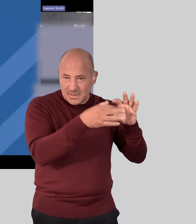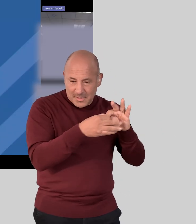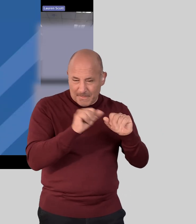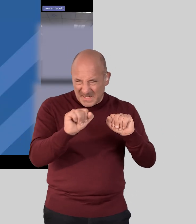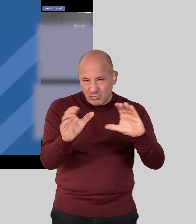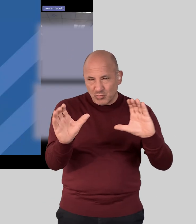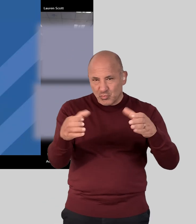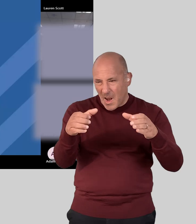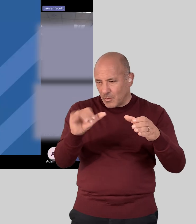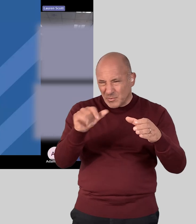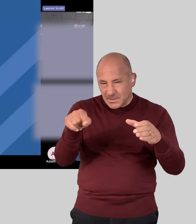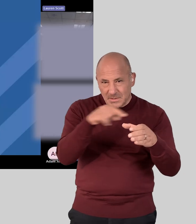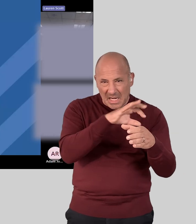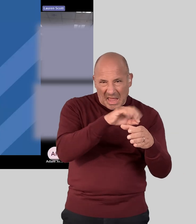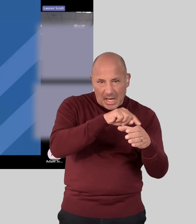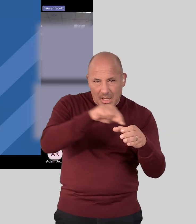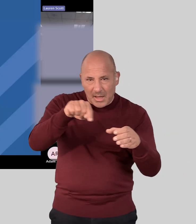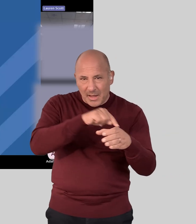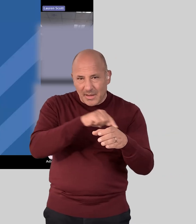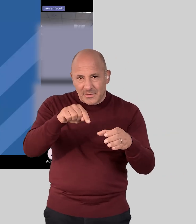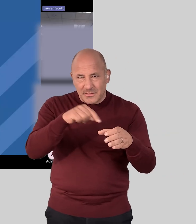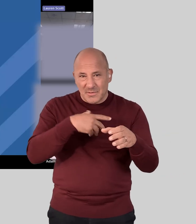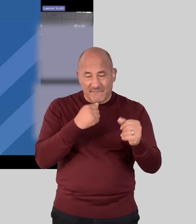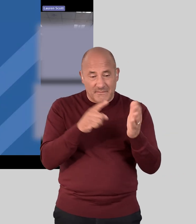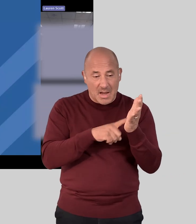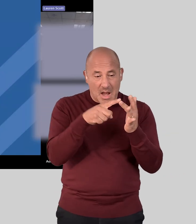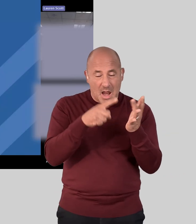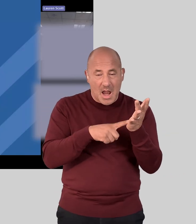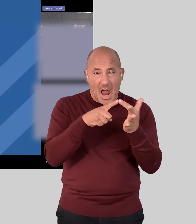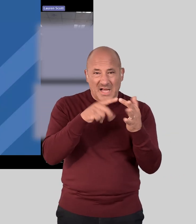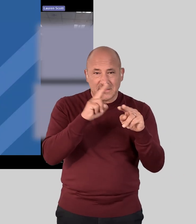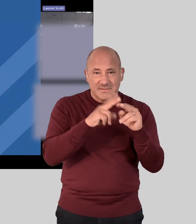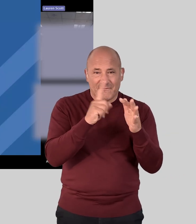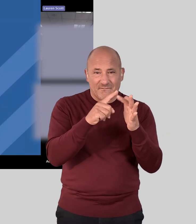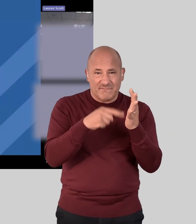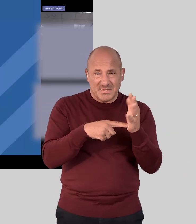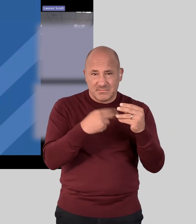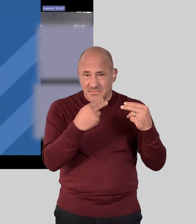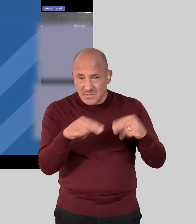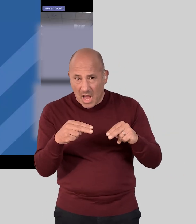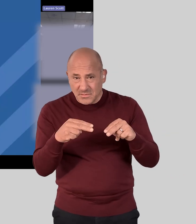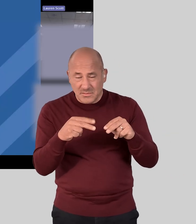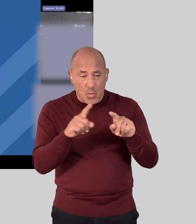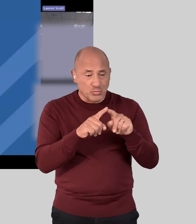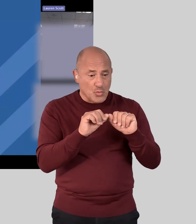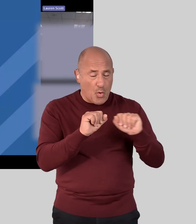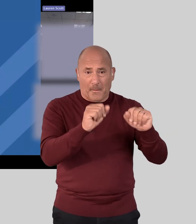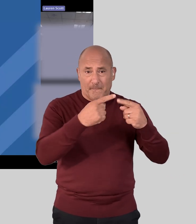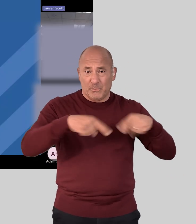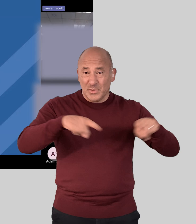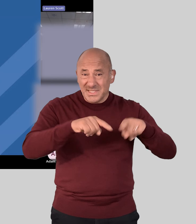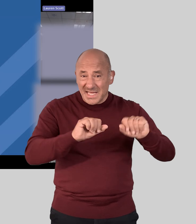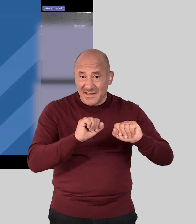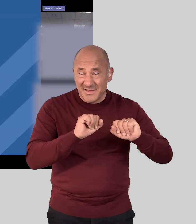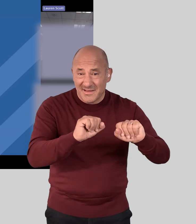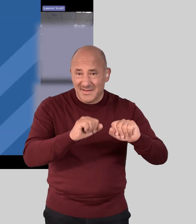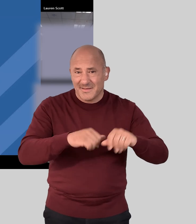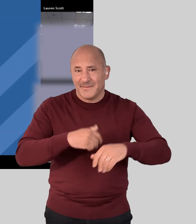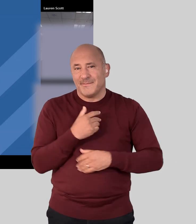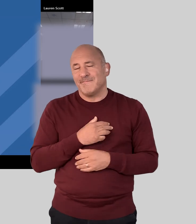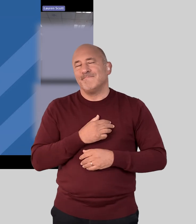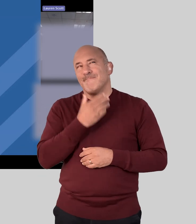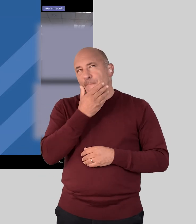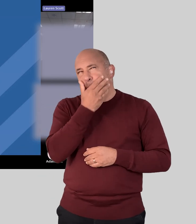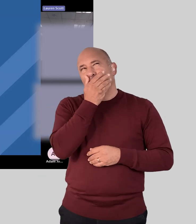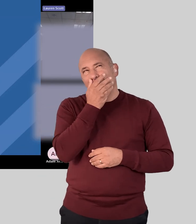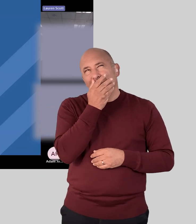the dance, like it being quite closely connected to a specific genre. So we have Light Feet dance and like Light Feet music.